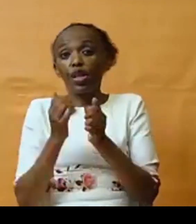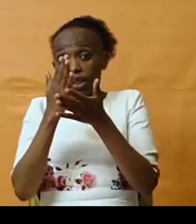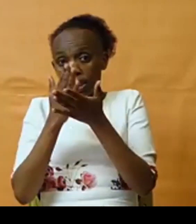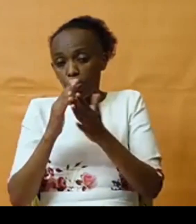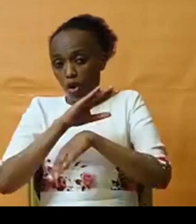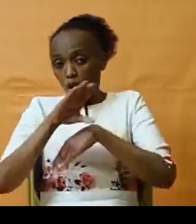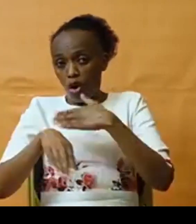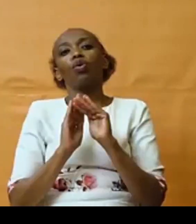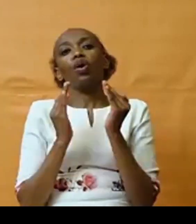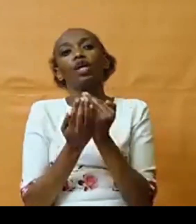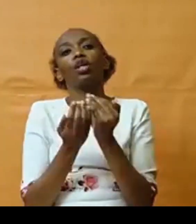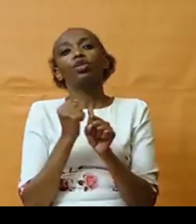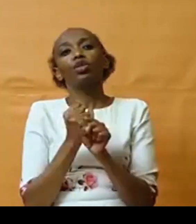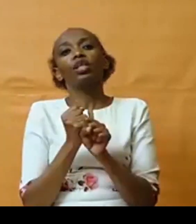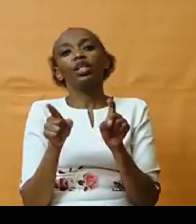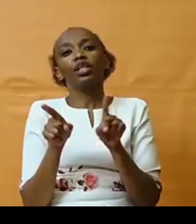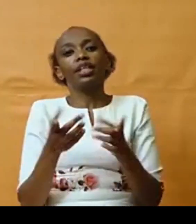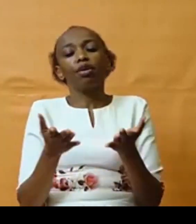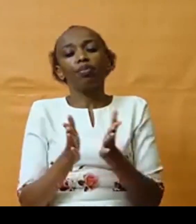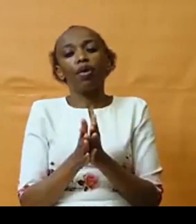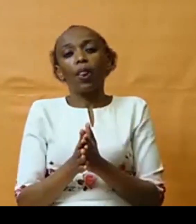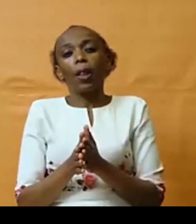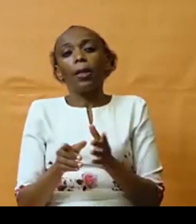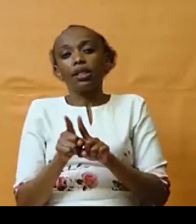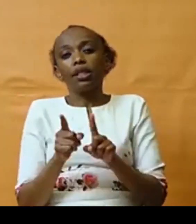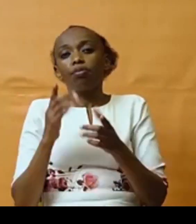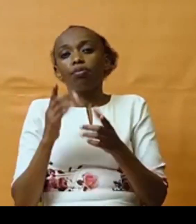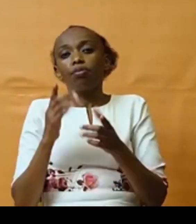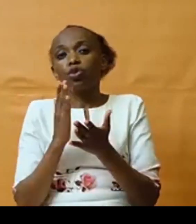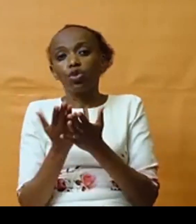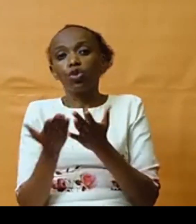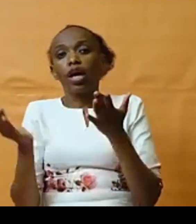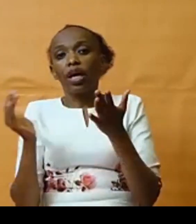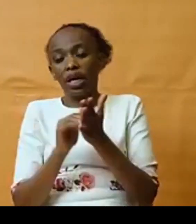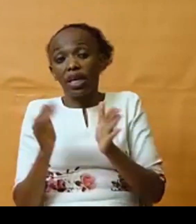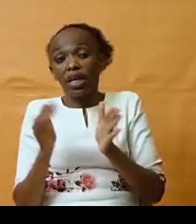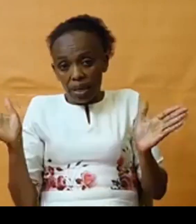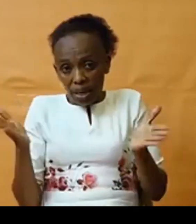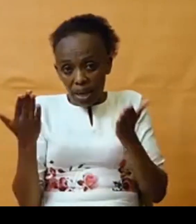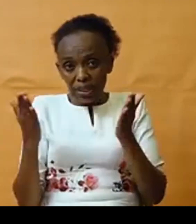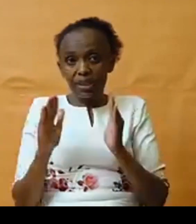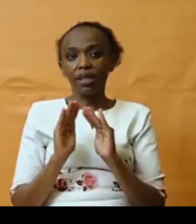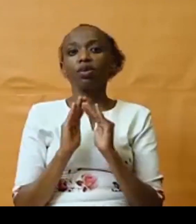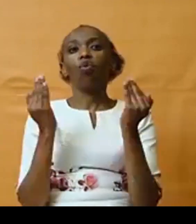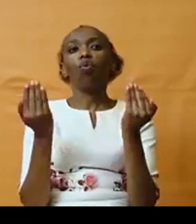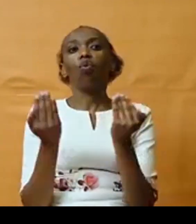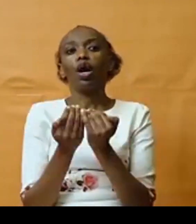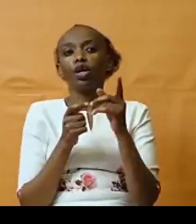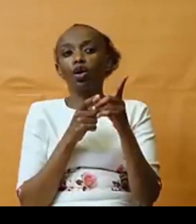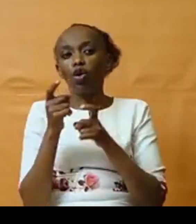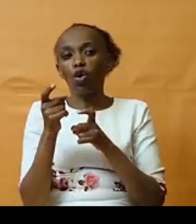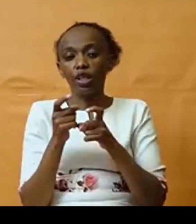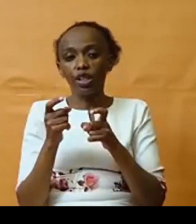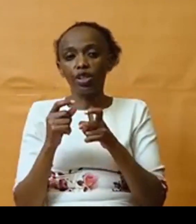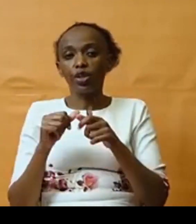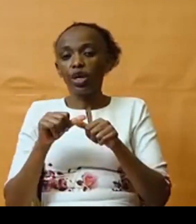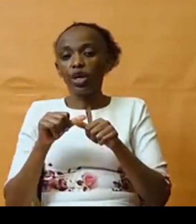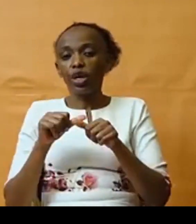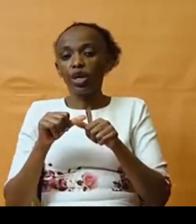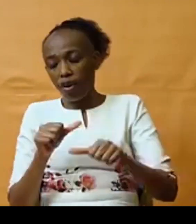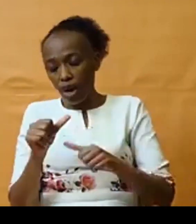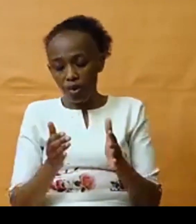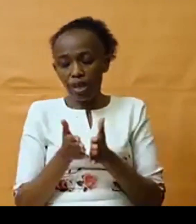doing. And of course, again, enhancing global coordination around this restructuring